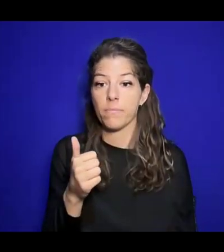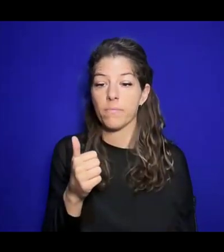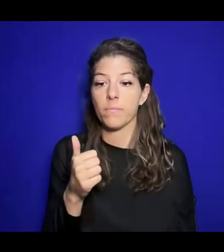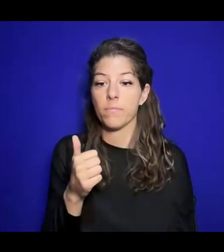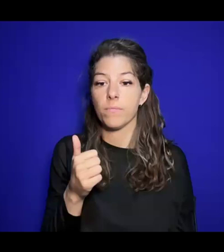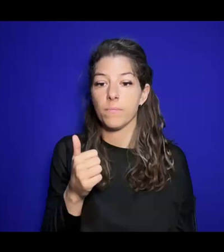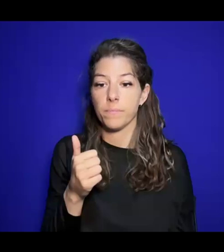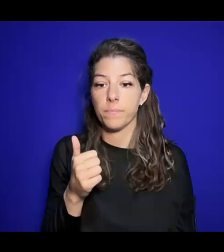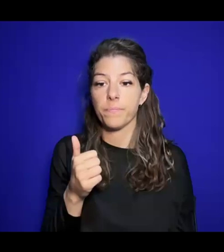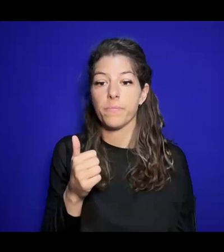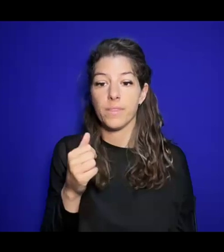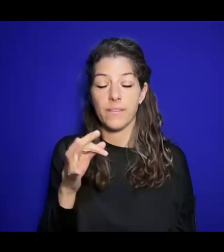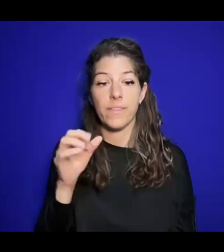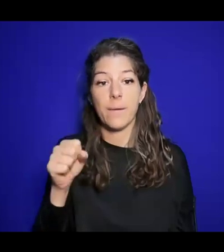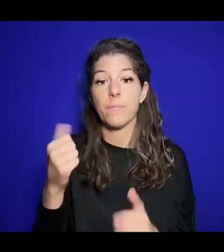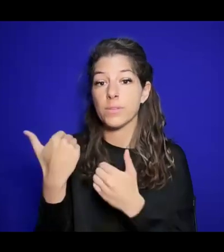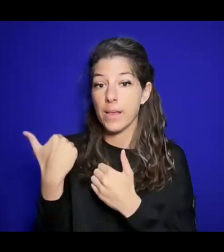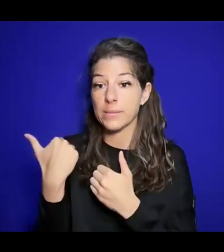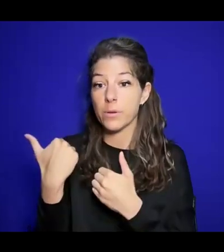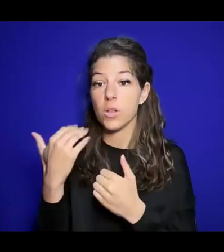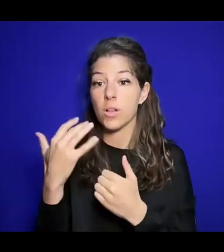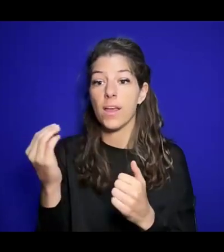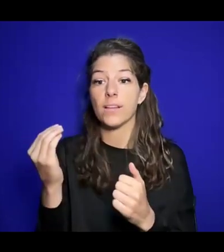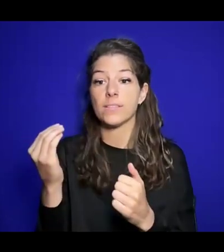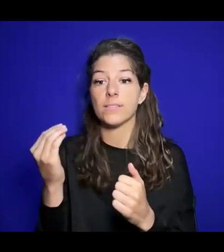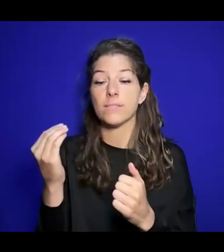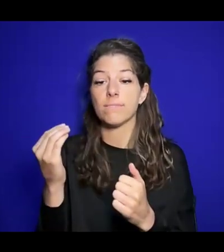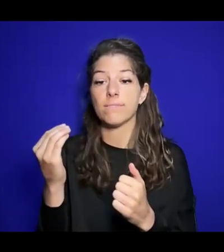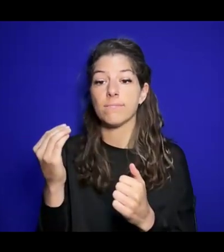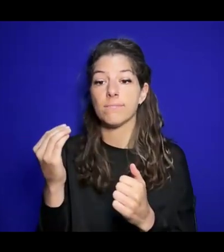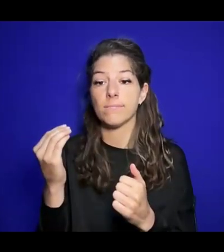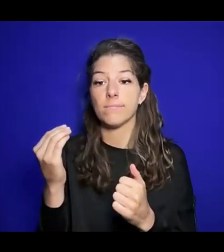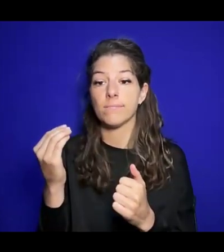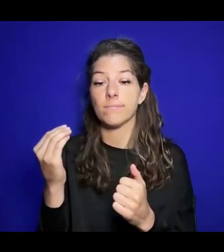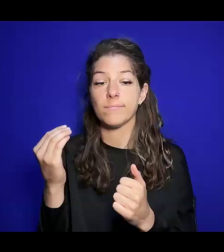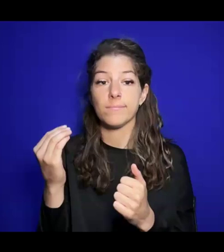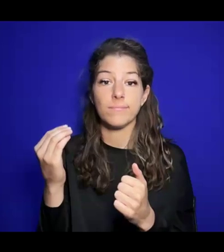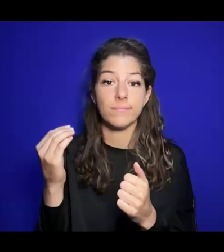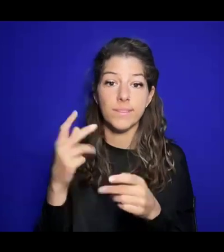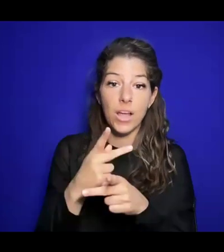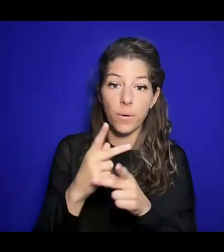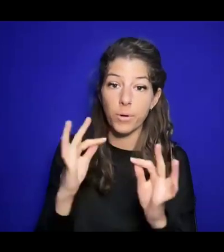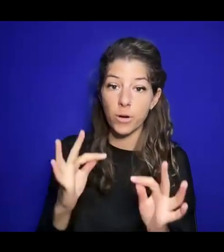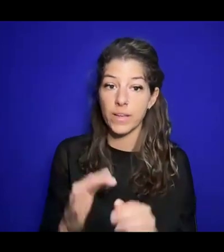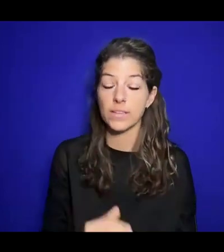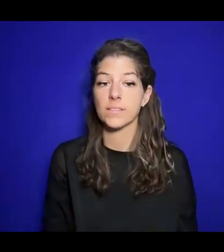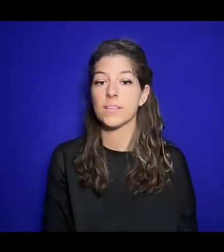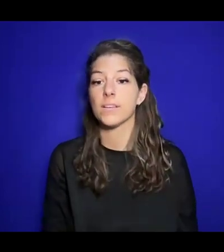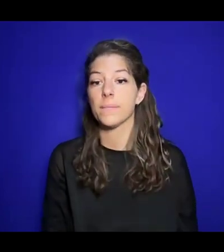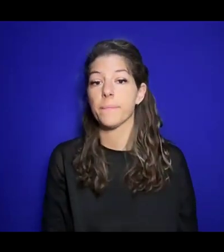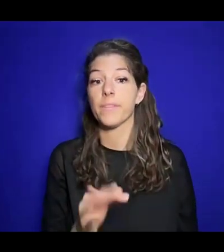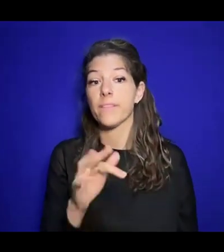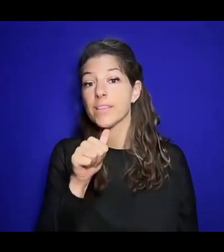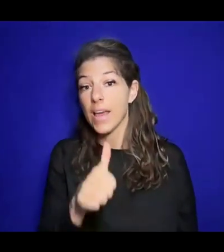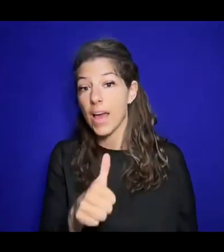neurological issue, if they can be responsible and they can direct their care, perfect. If not,